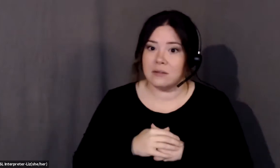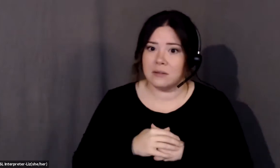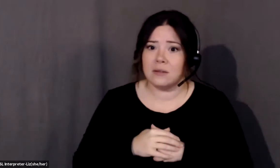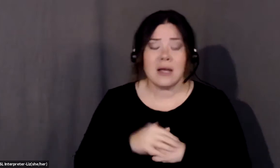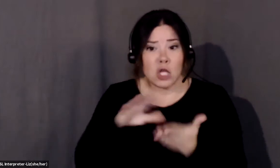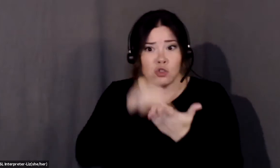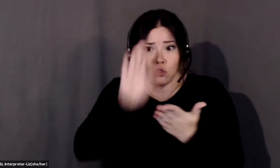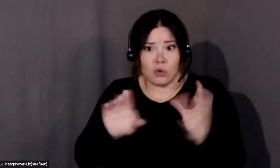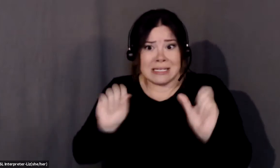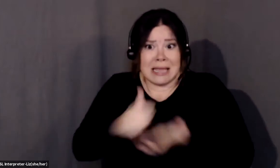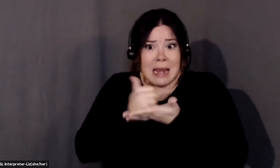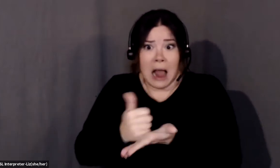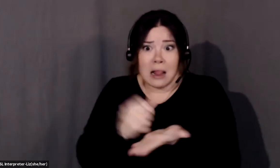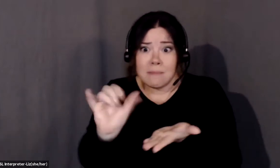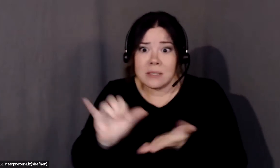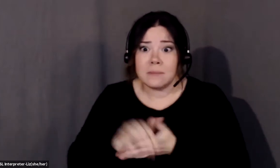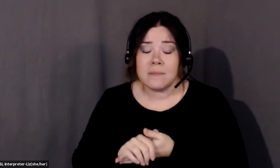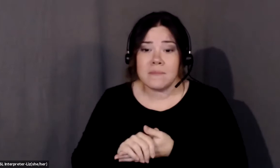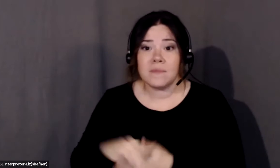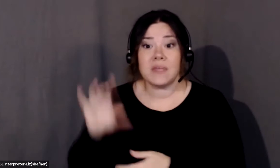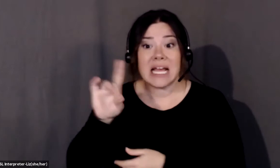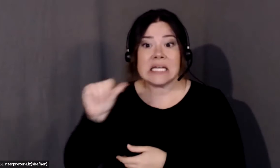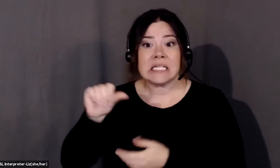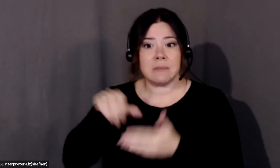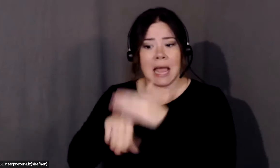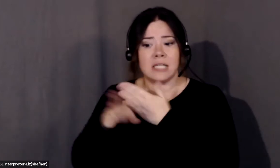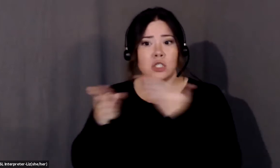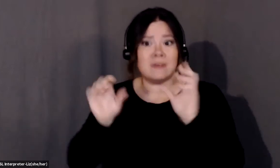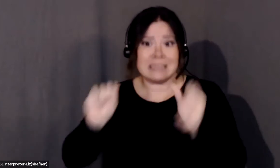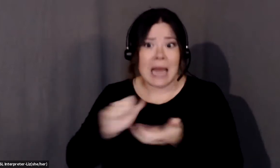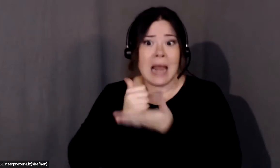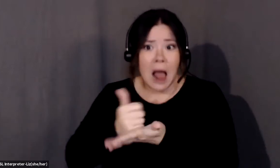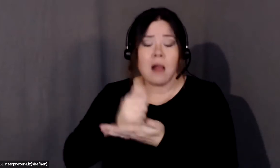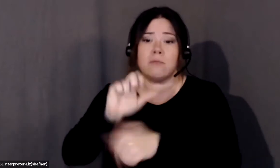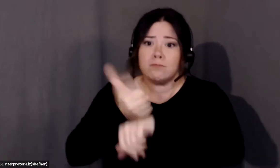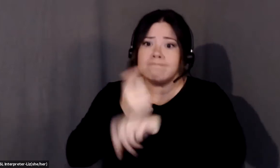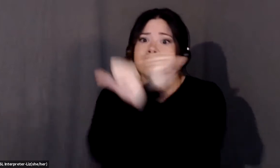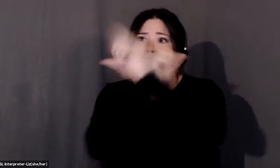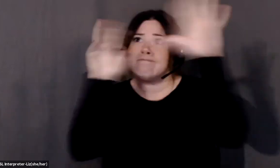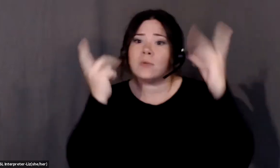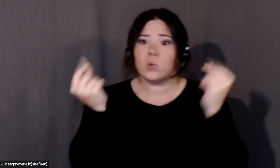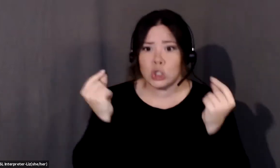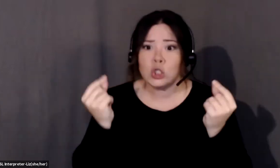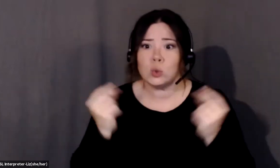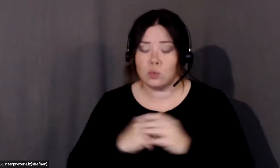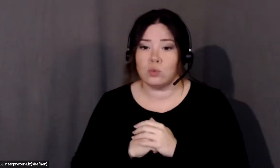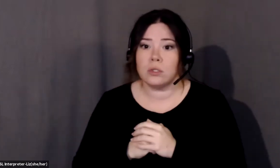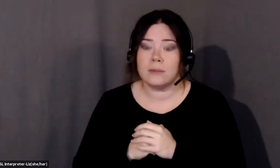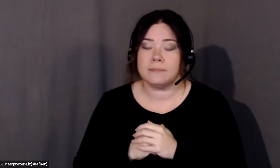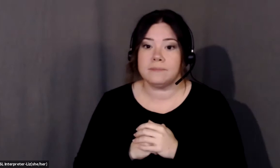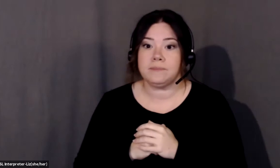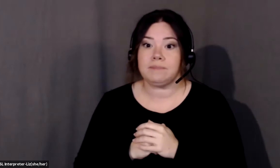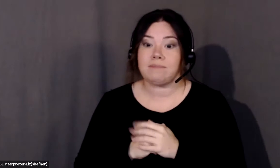this. Disability Access Services can help with this. Where a lot of conflict